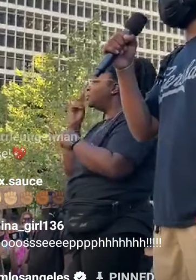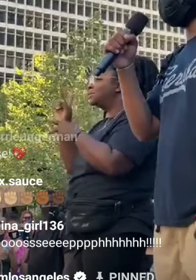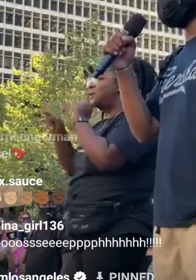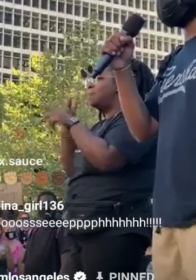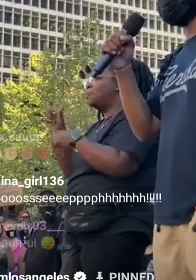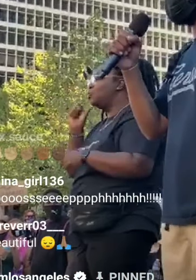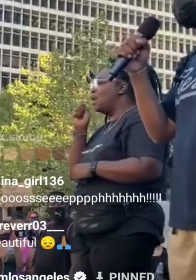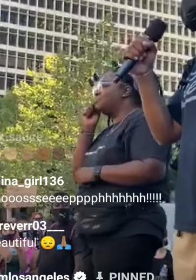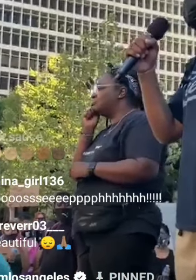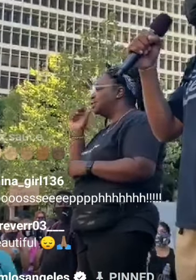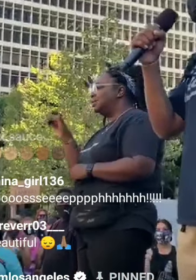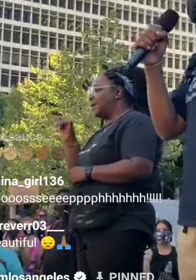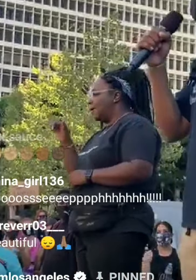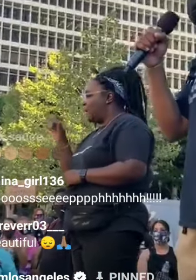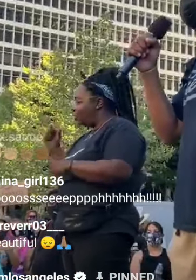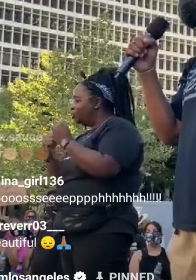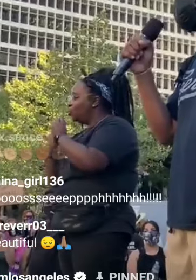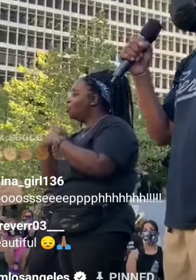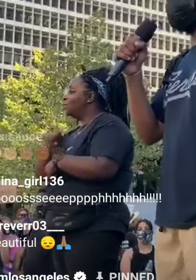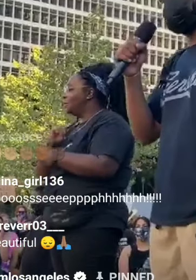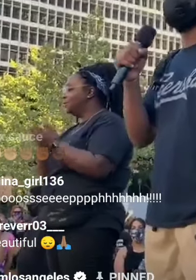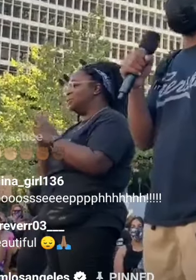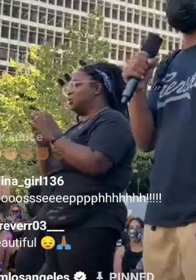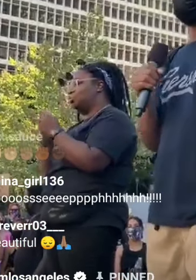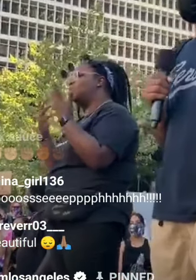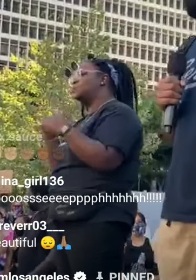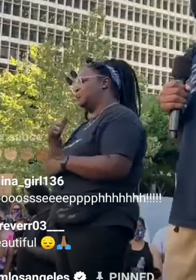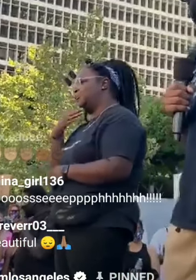up at the expense of ourselves.